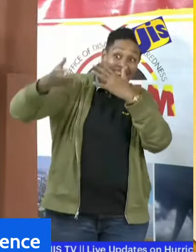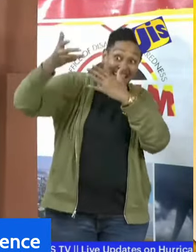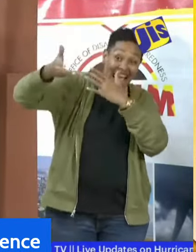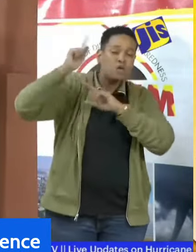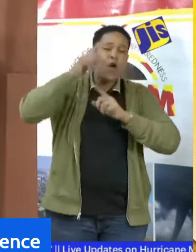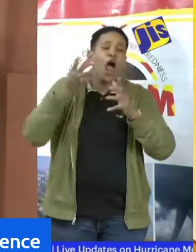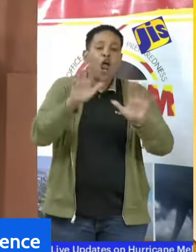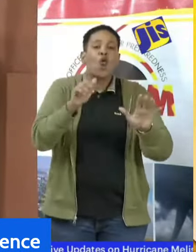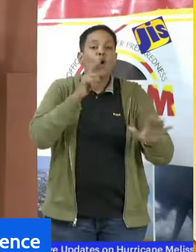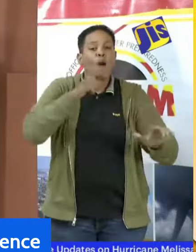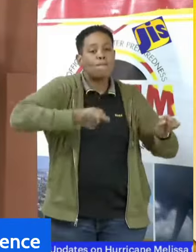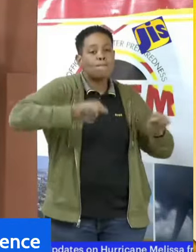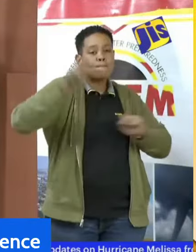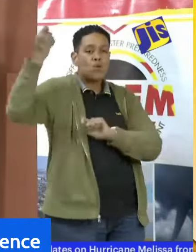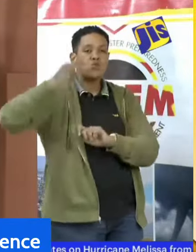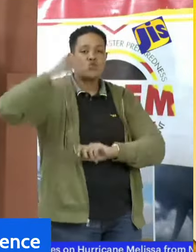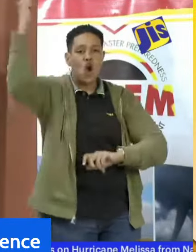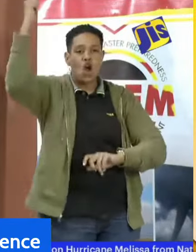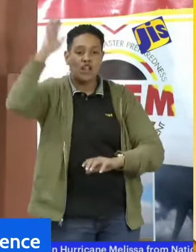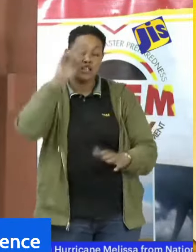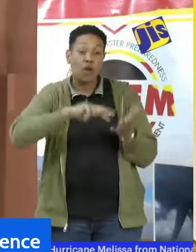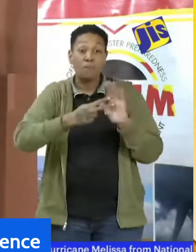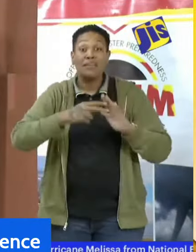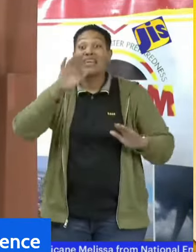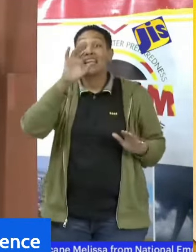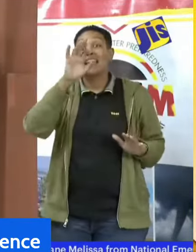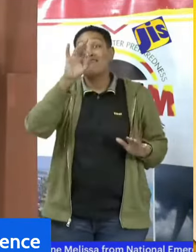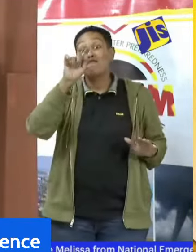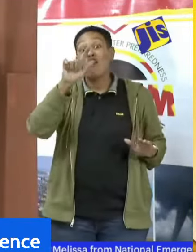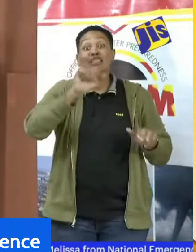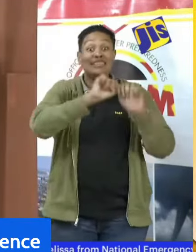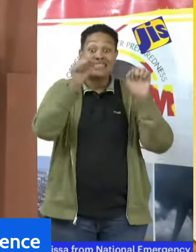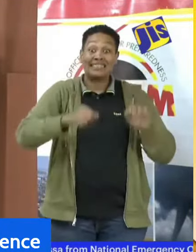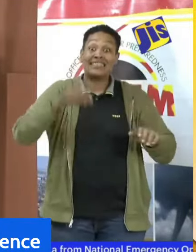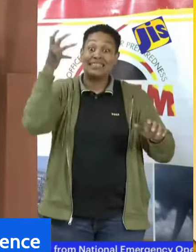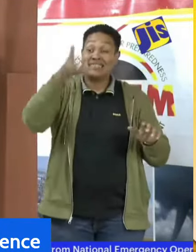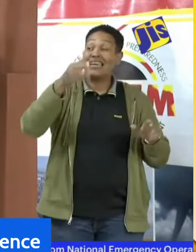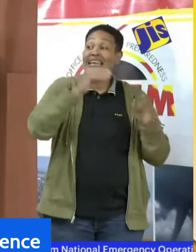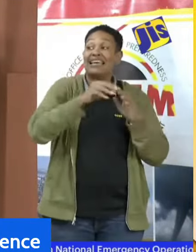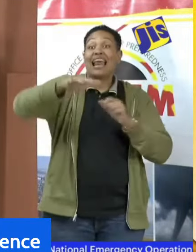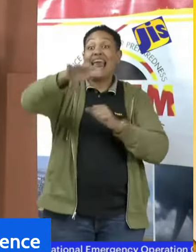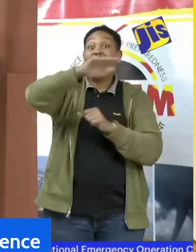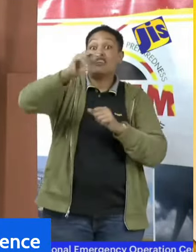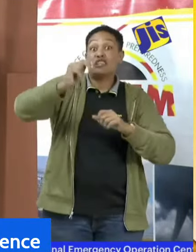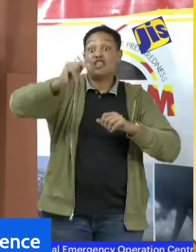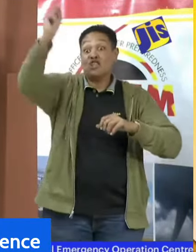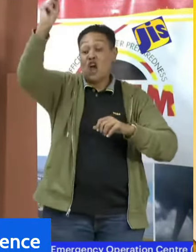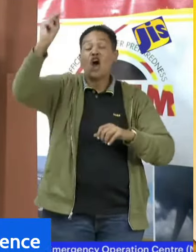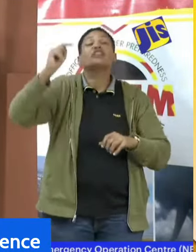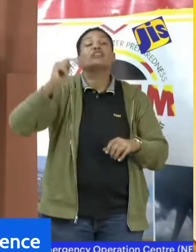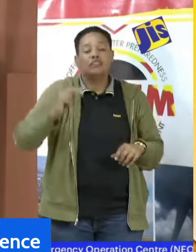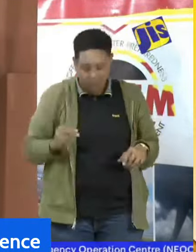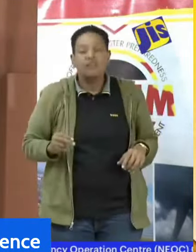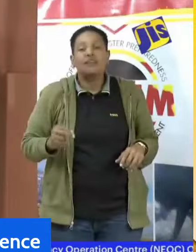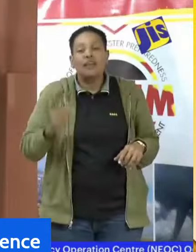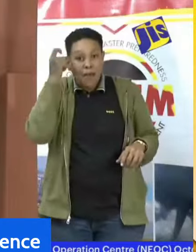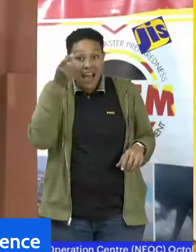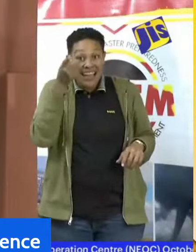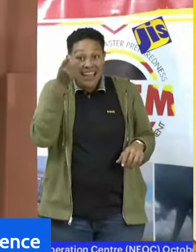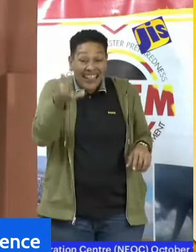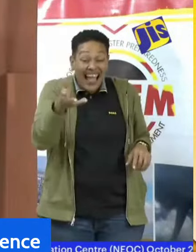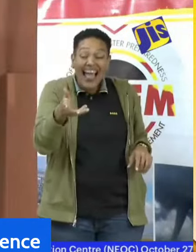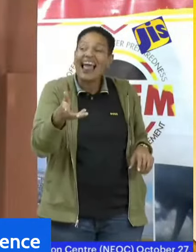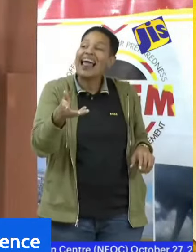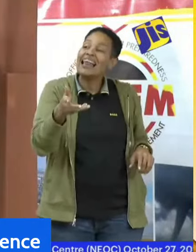will allow it to be pulled to the north. So if there is a frontal system that is in the area to the north, then because that is there